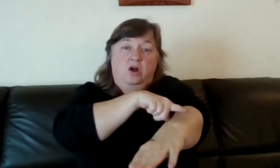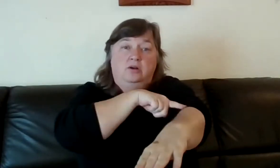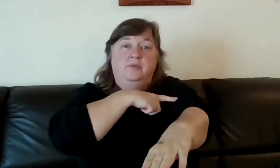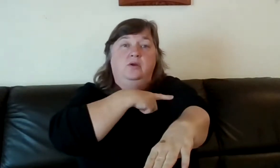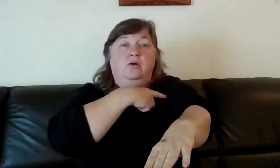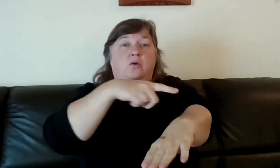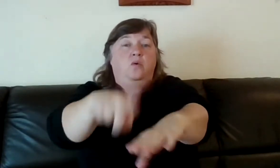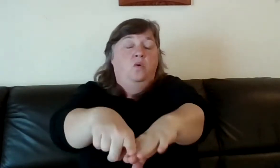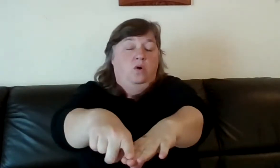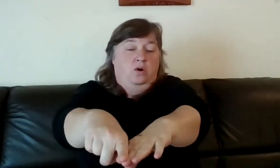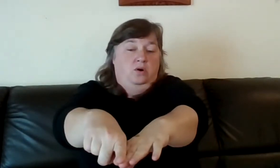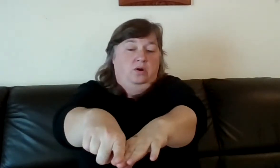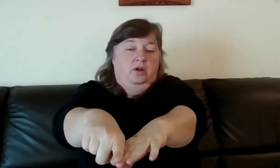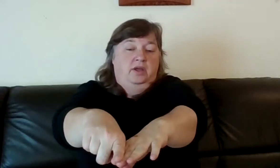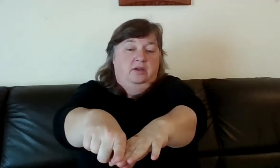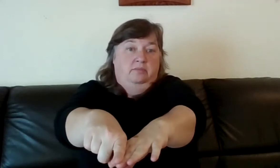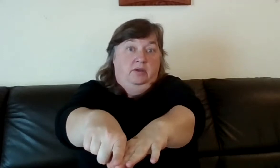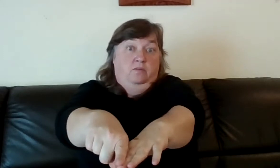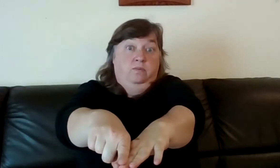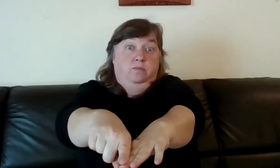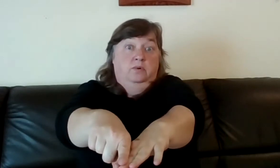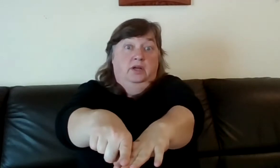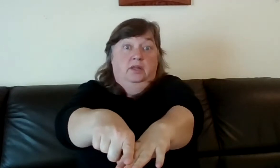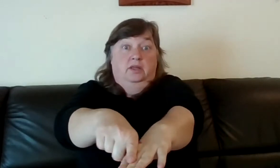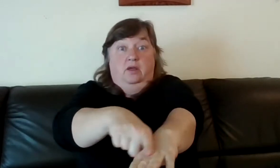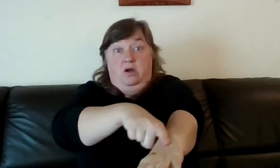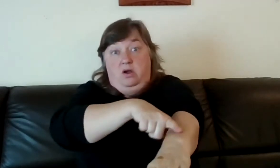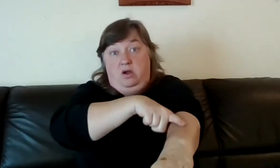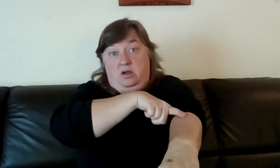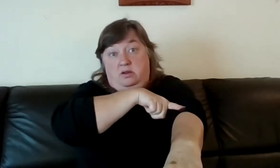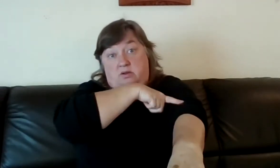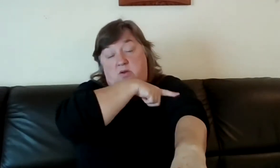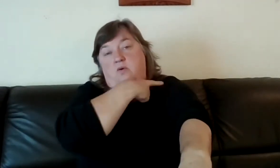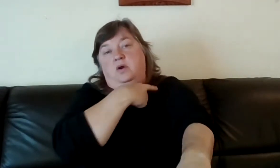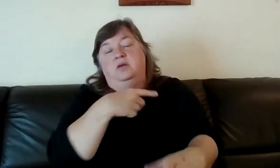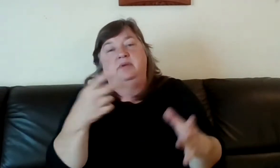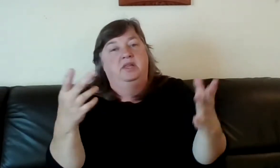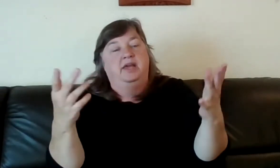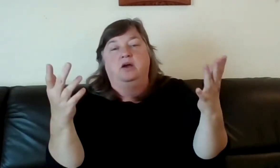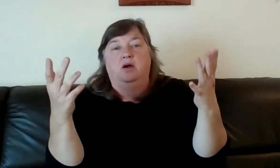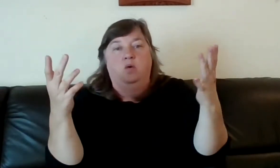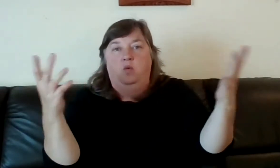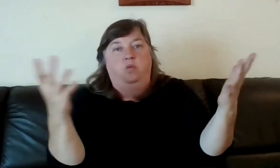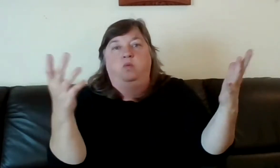long, or it can be really long, or it can be like